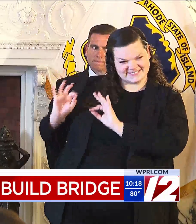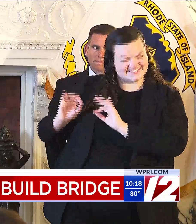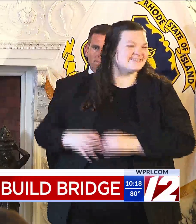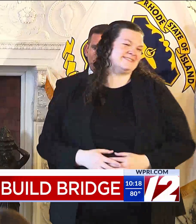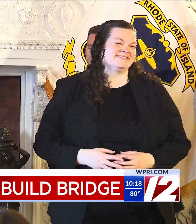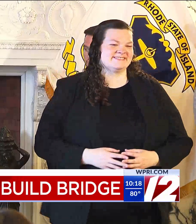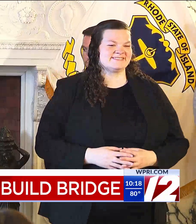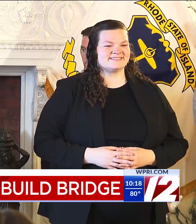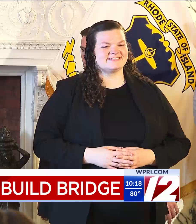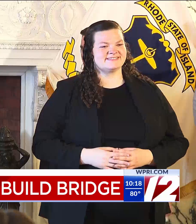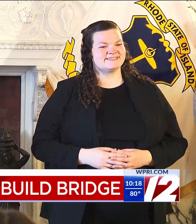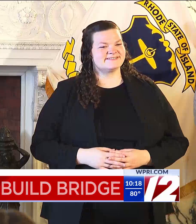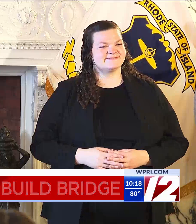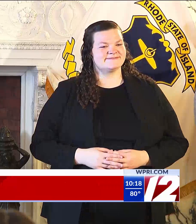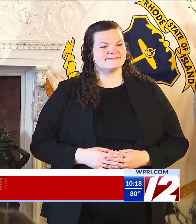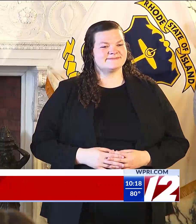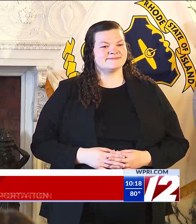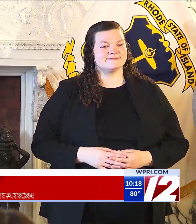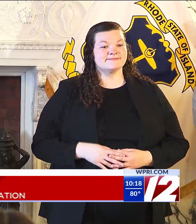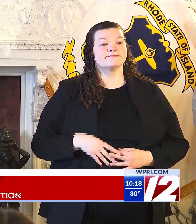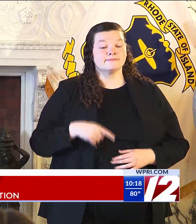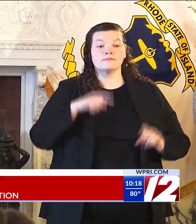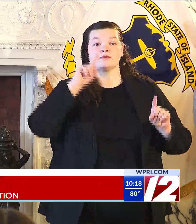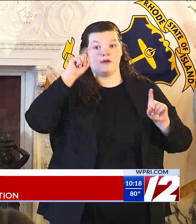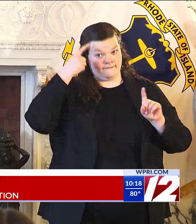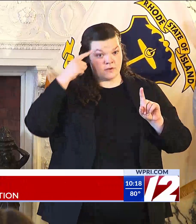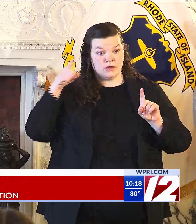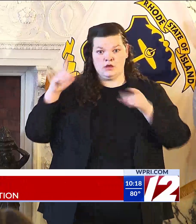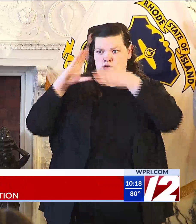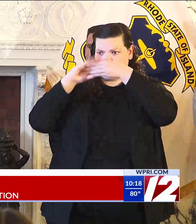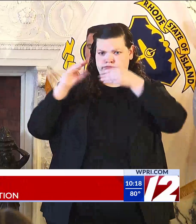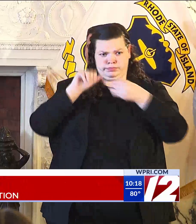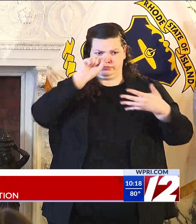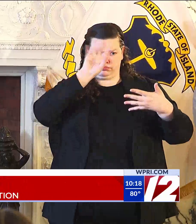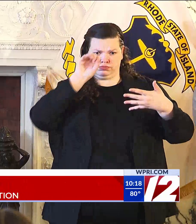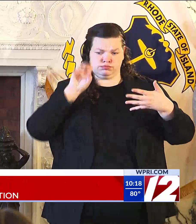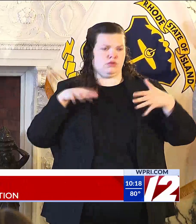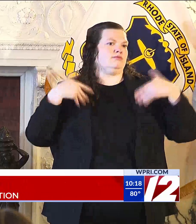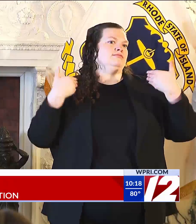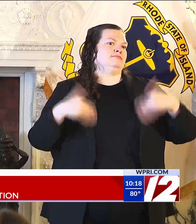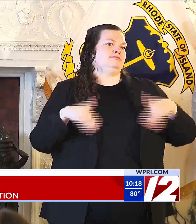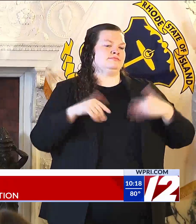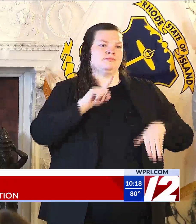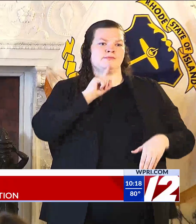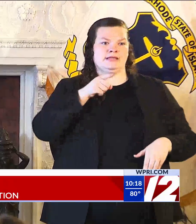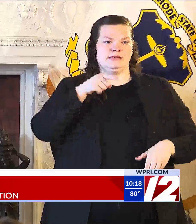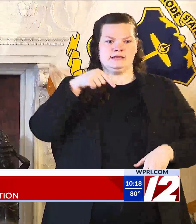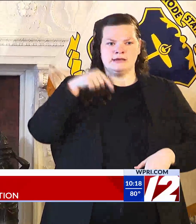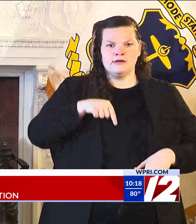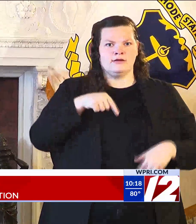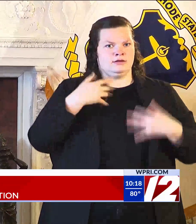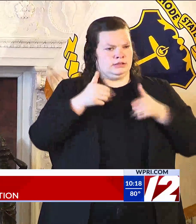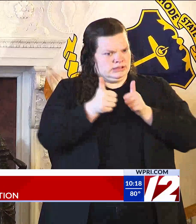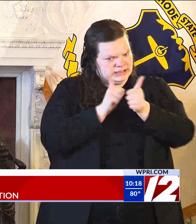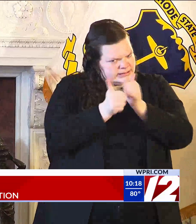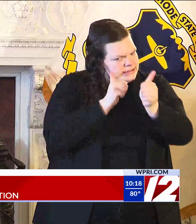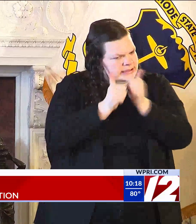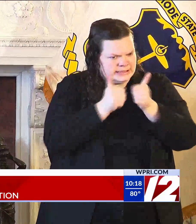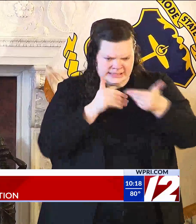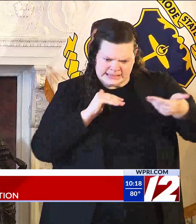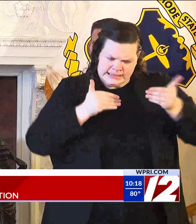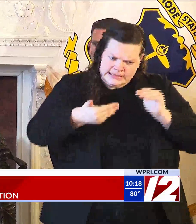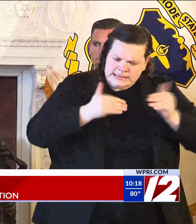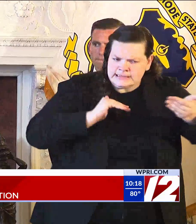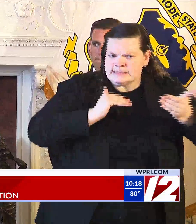As the Governor said, this was a highly competitive procurement. It was a highly